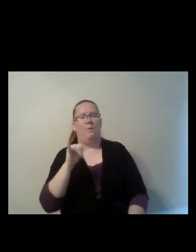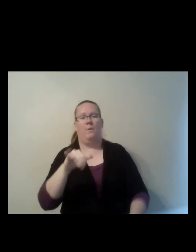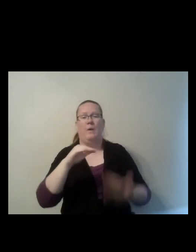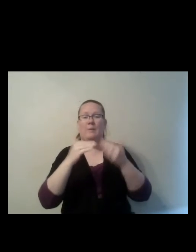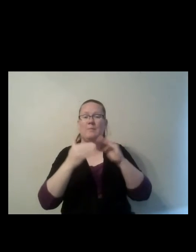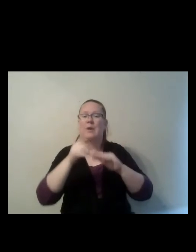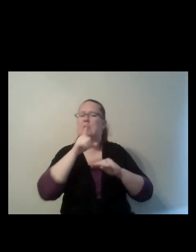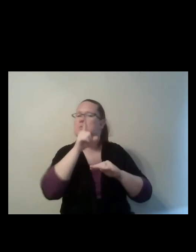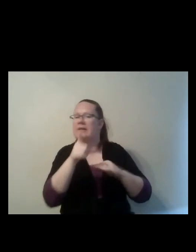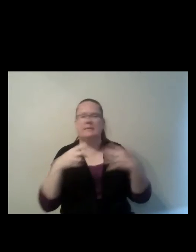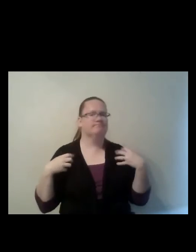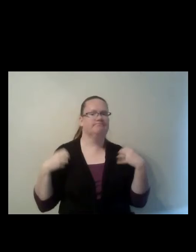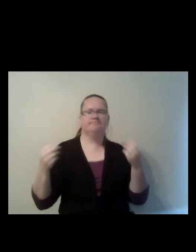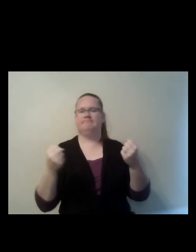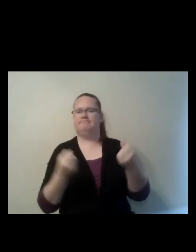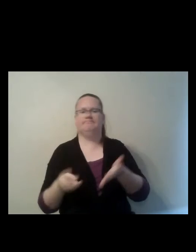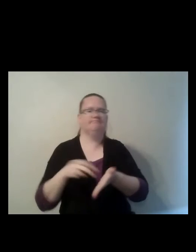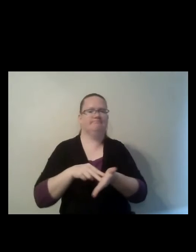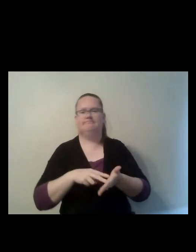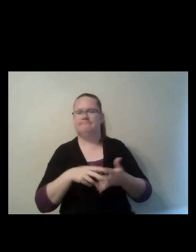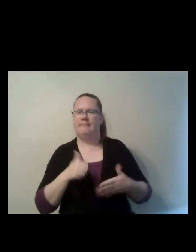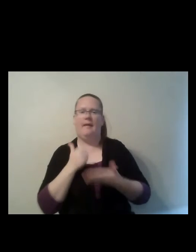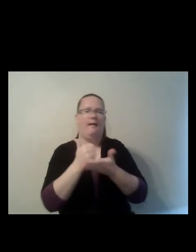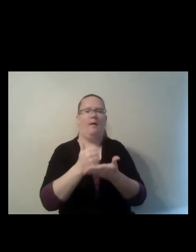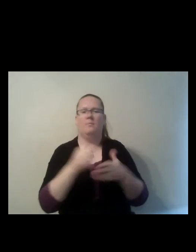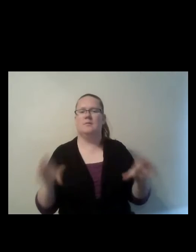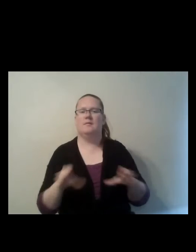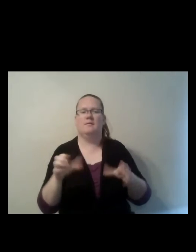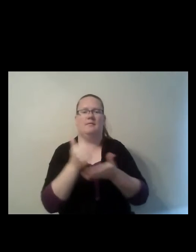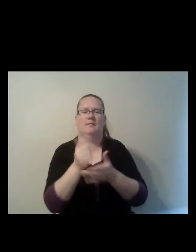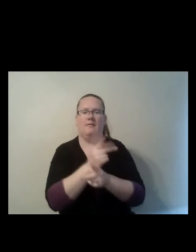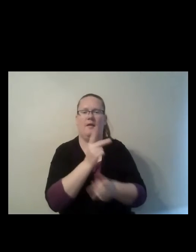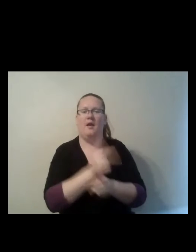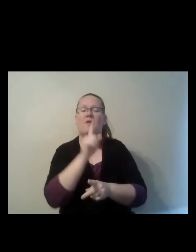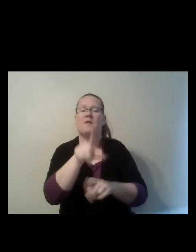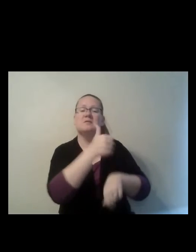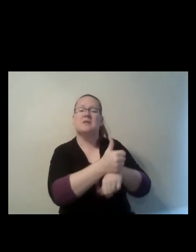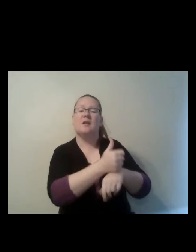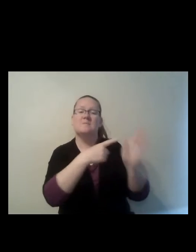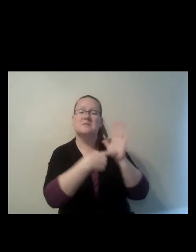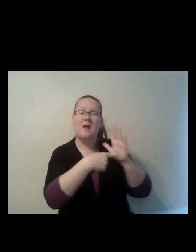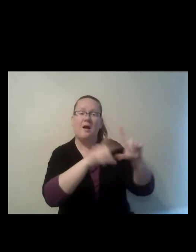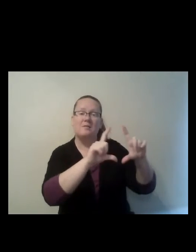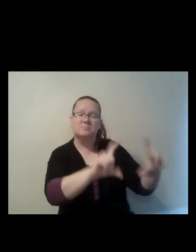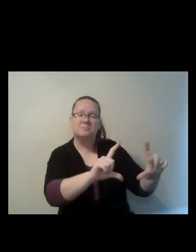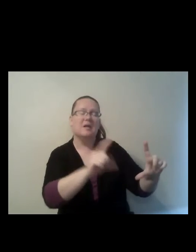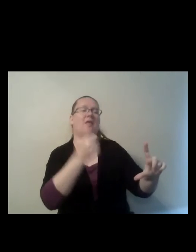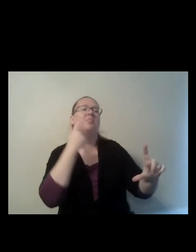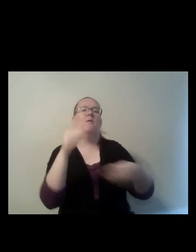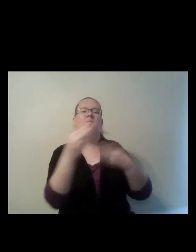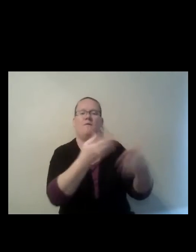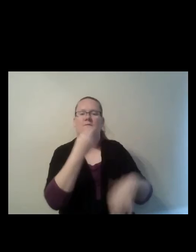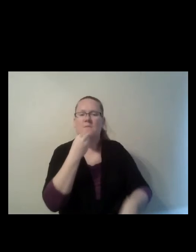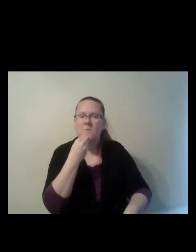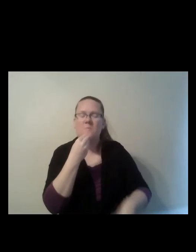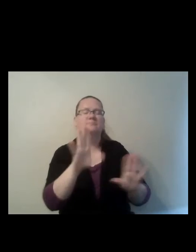people, in amazing ways. They're bringing them food. They're leaving signs in the yards of our fire stations. So thank you to the